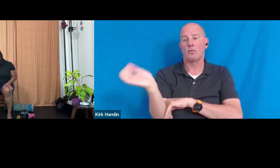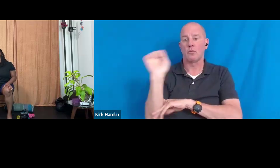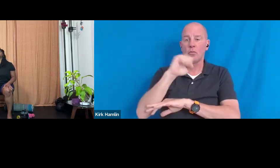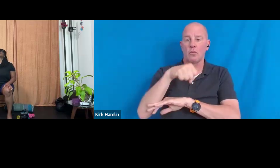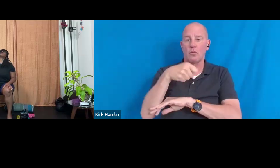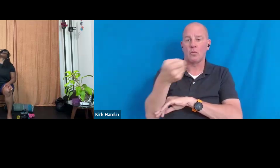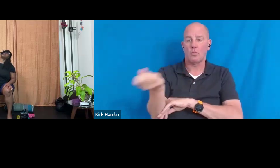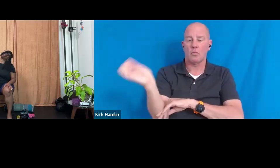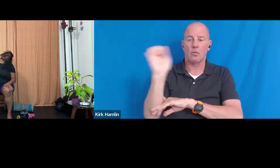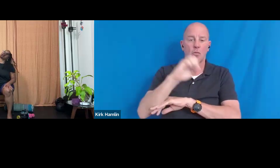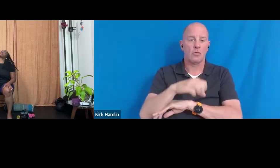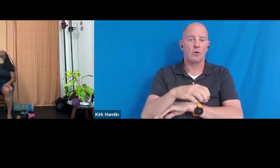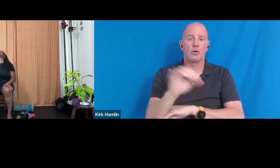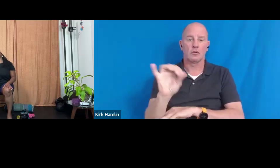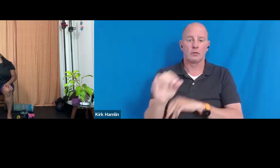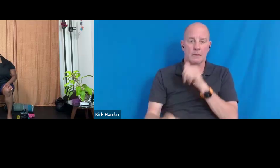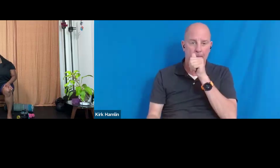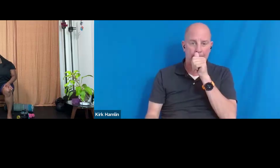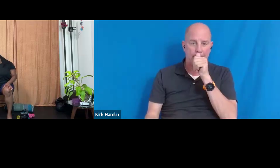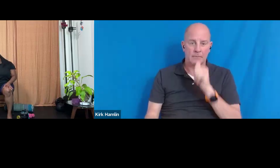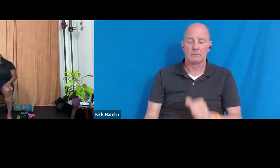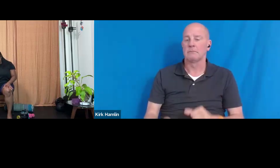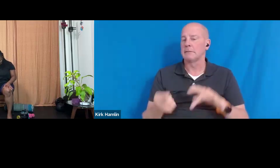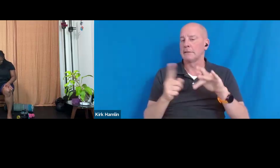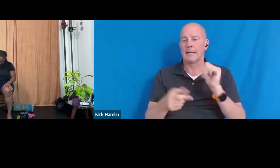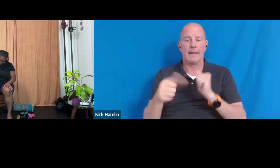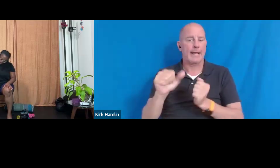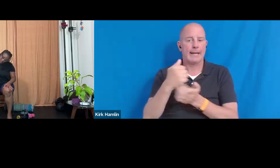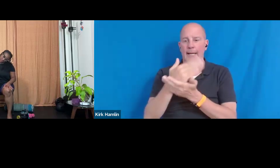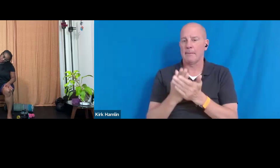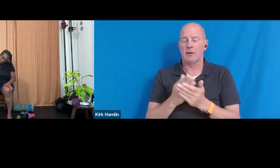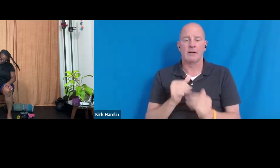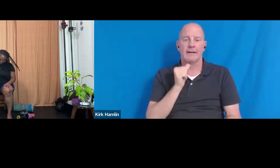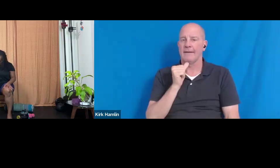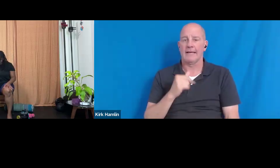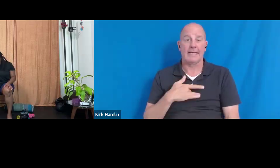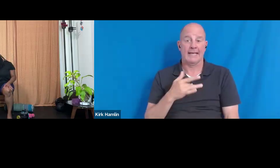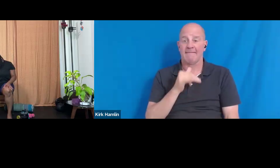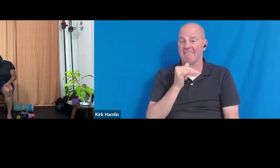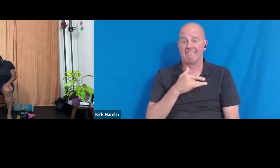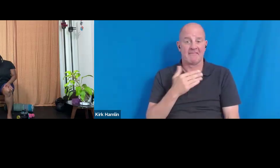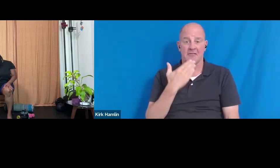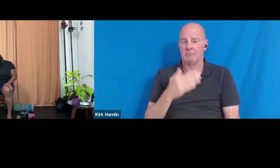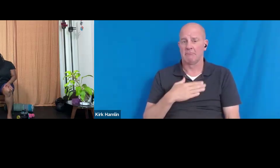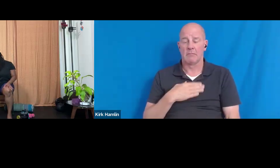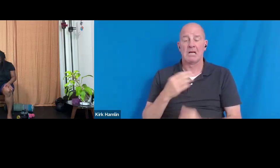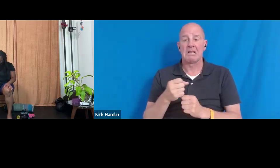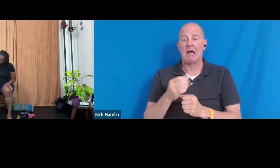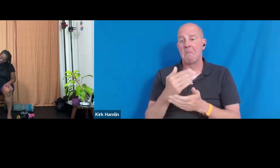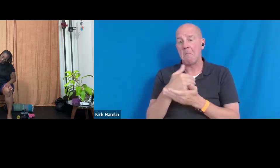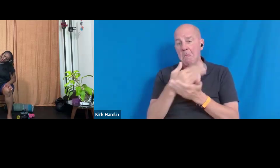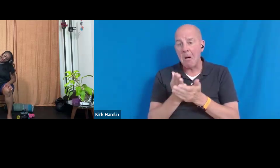a full circle. You could skip any portion of that that doesn't feel good. So you could do a semicircle if you don't want to go